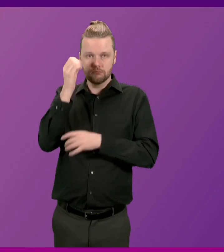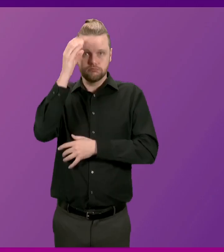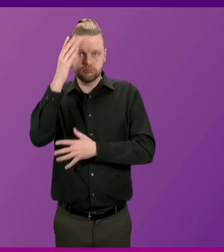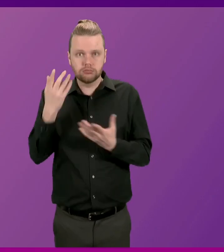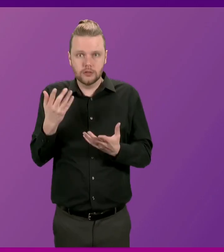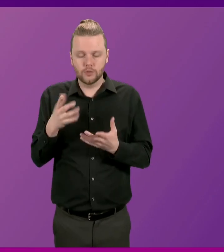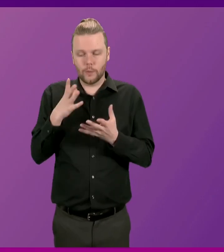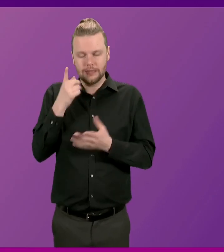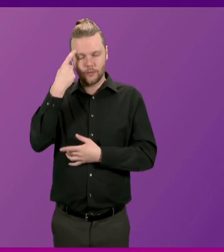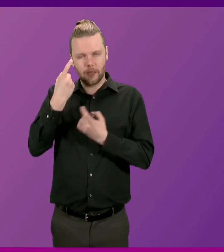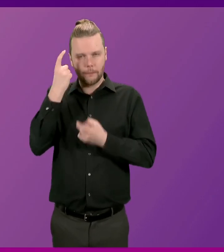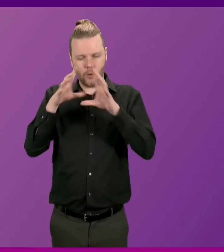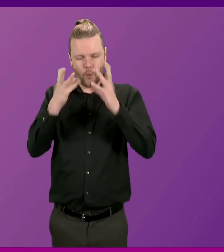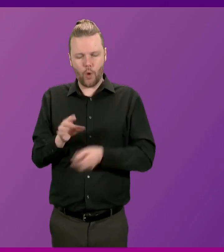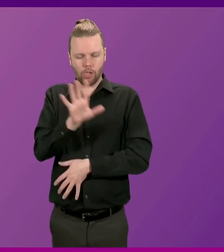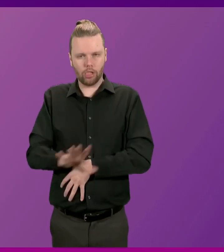picture.